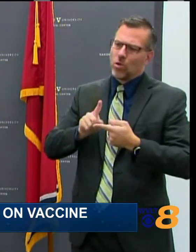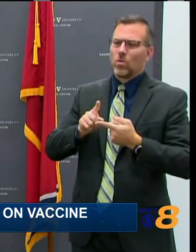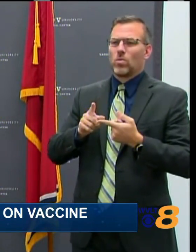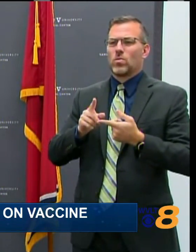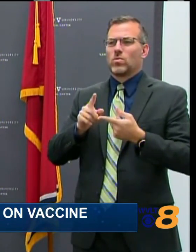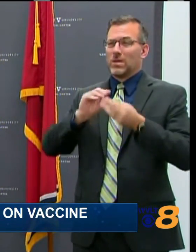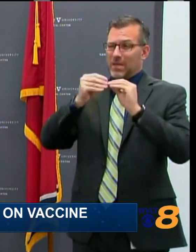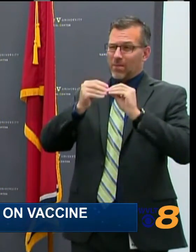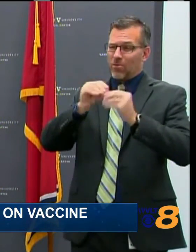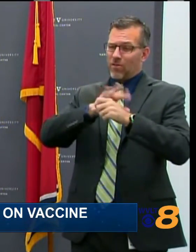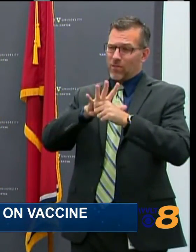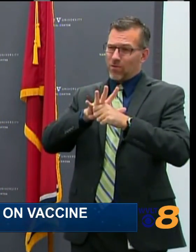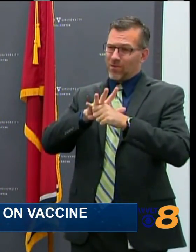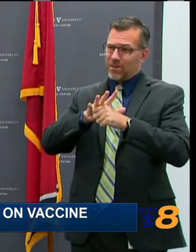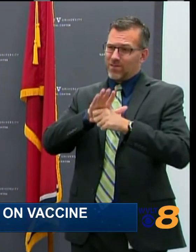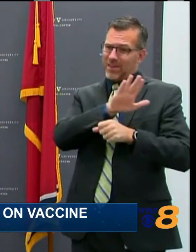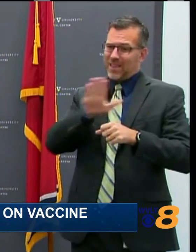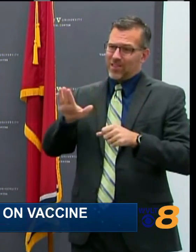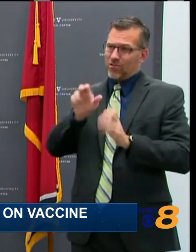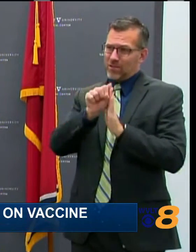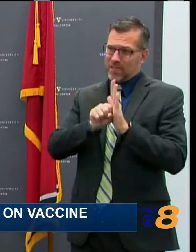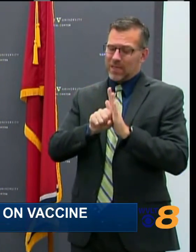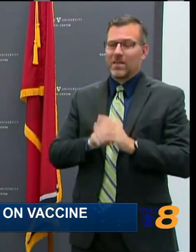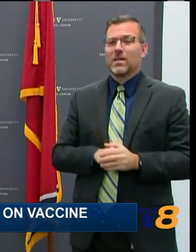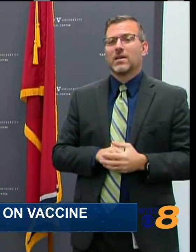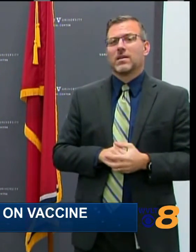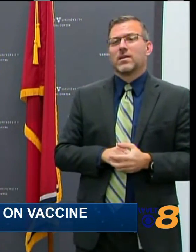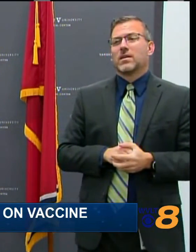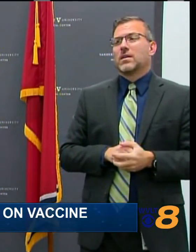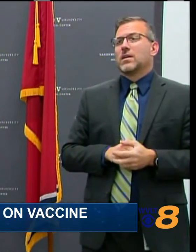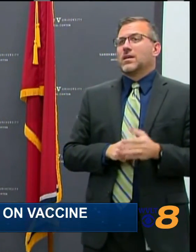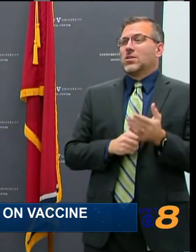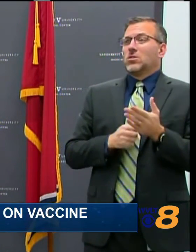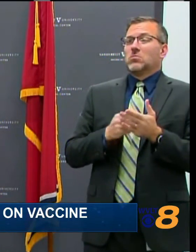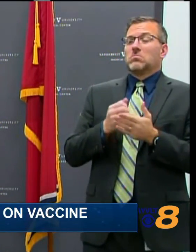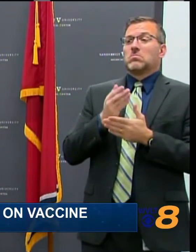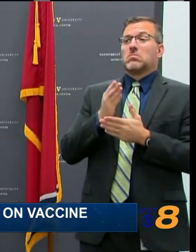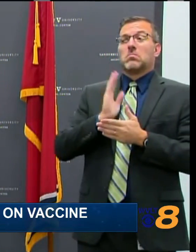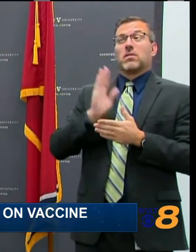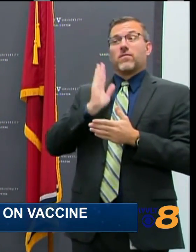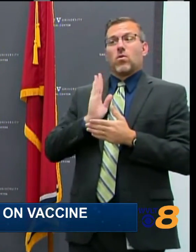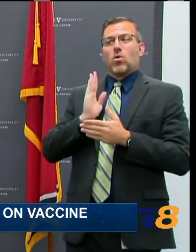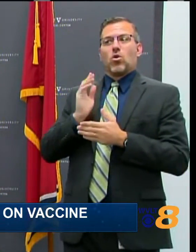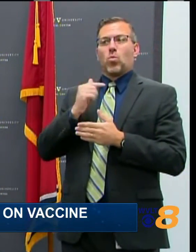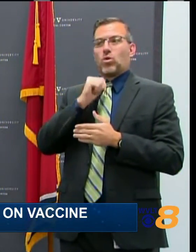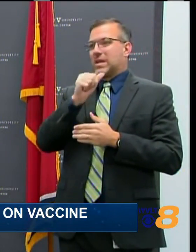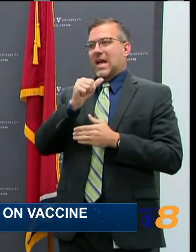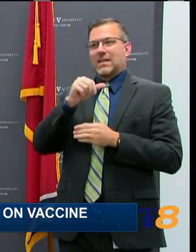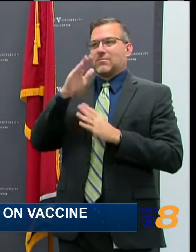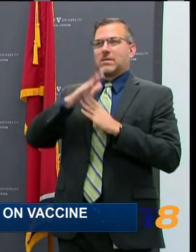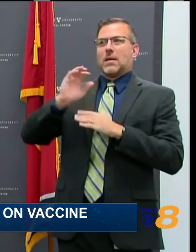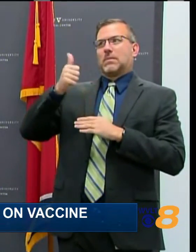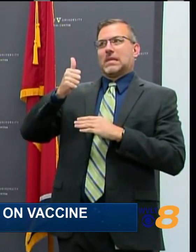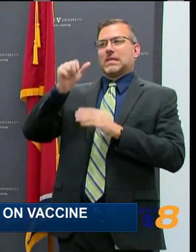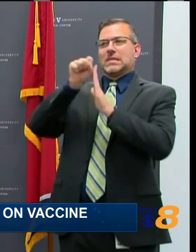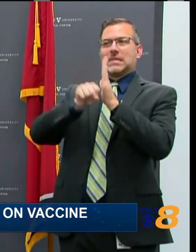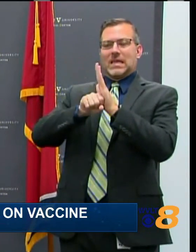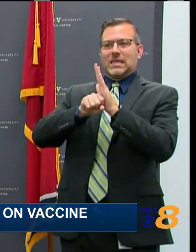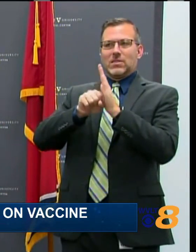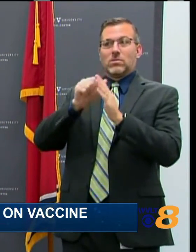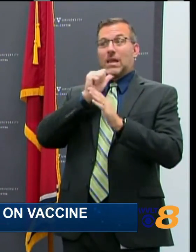state. Others, there have been periods of time where we weren't in the top 10, but we are today, and that's why my message is so